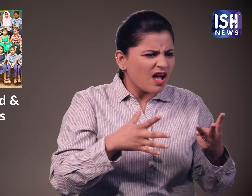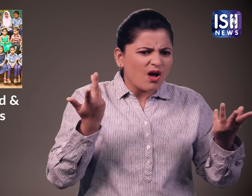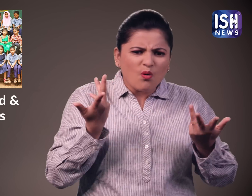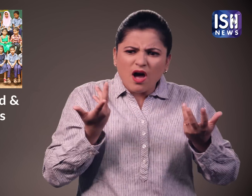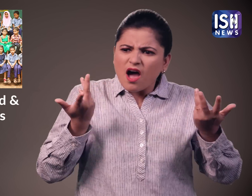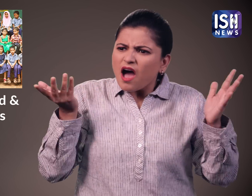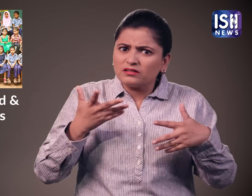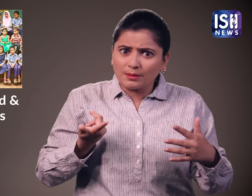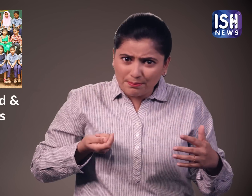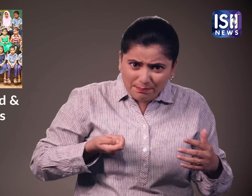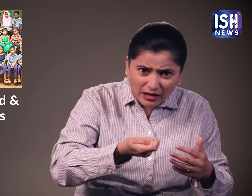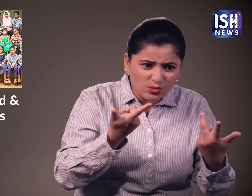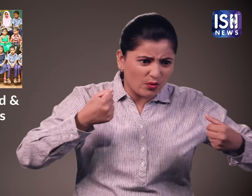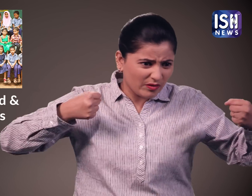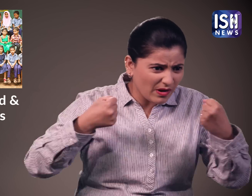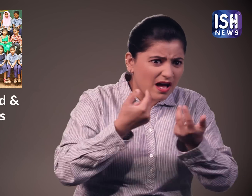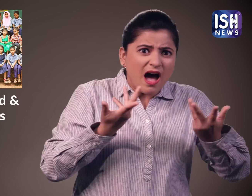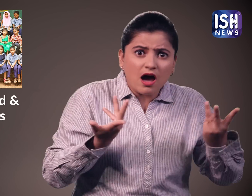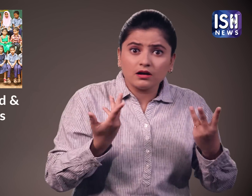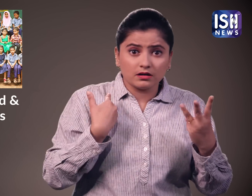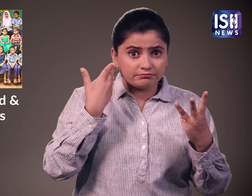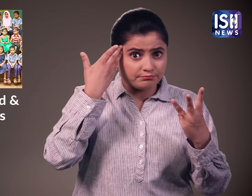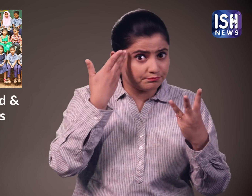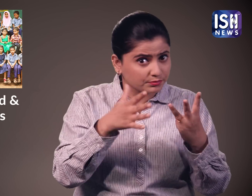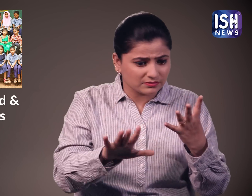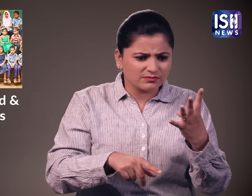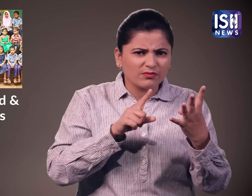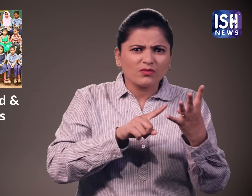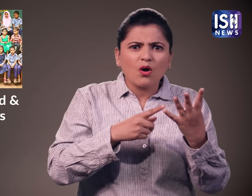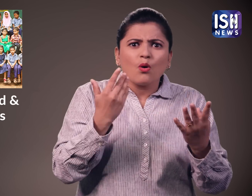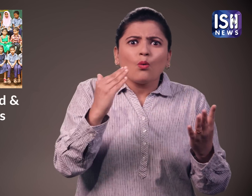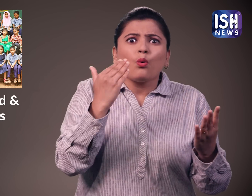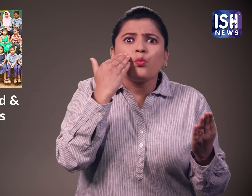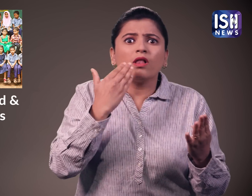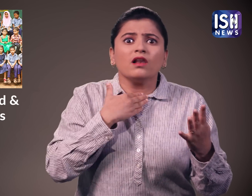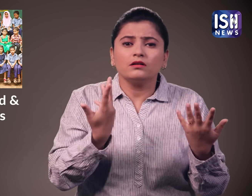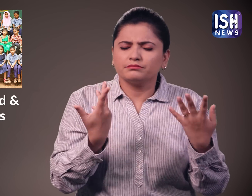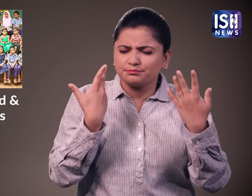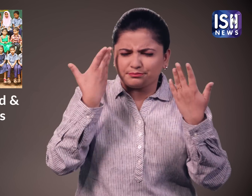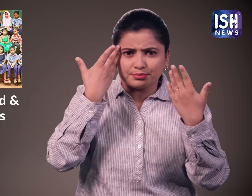Were these people murdered? Was there a fight? No one knows. No one even knows when these people died.